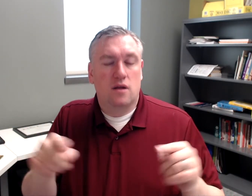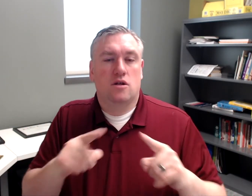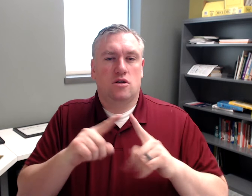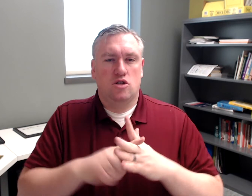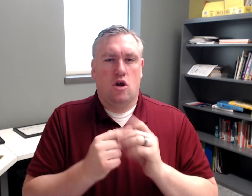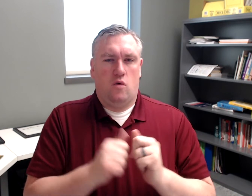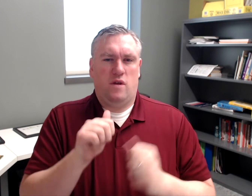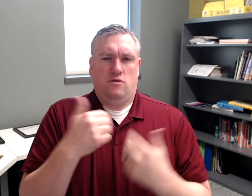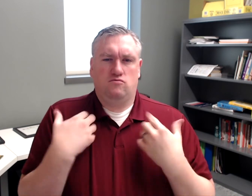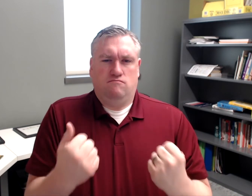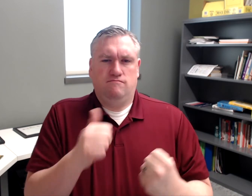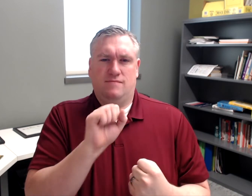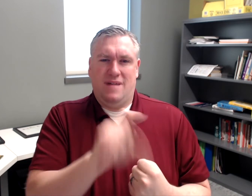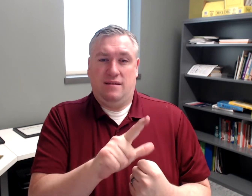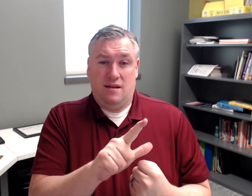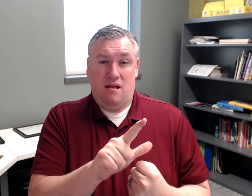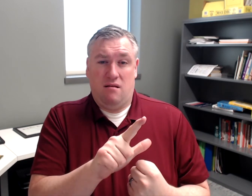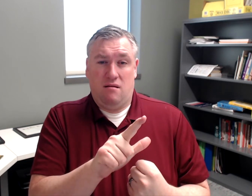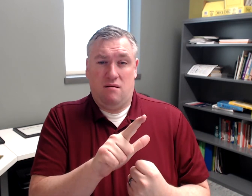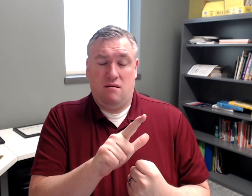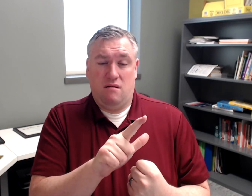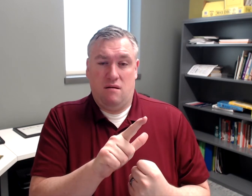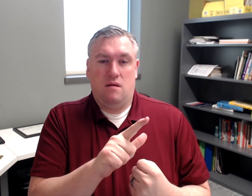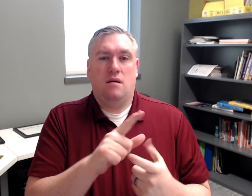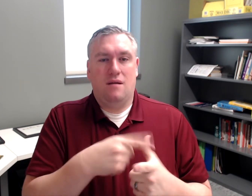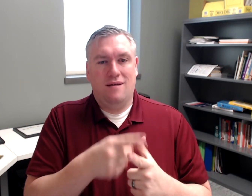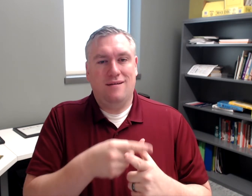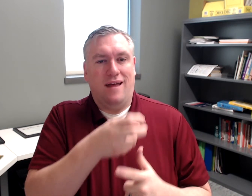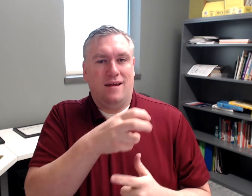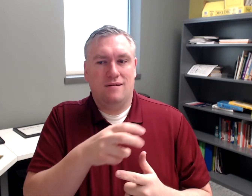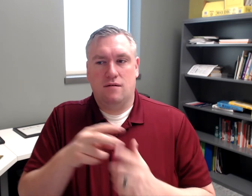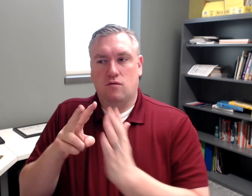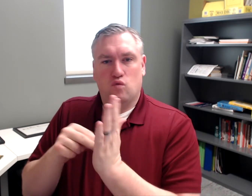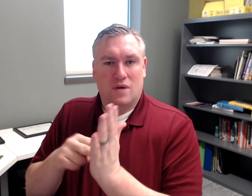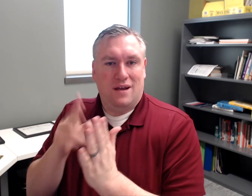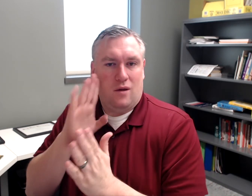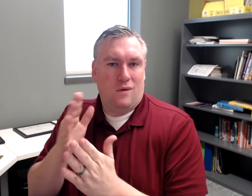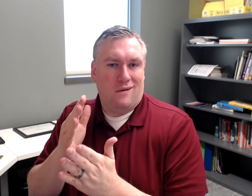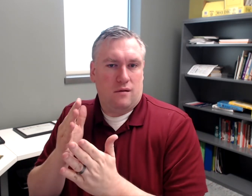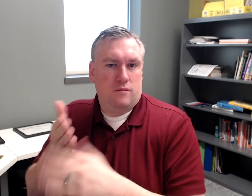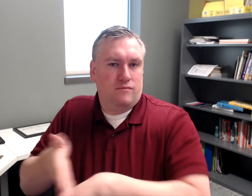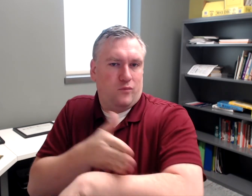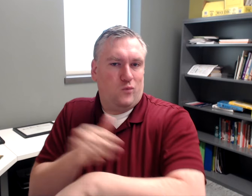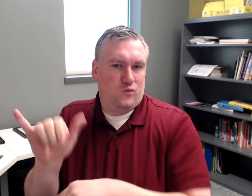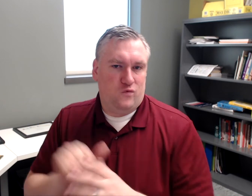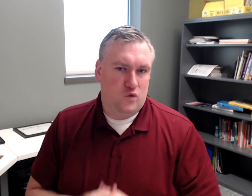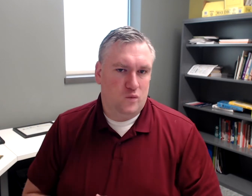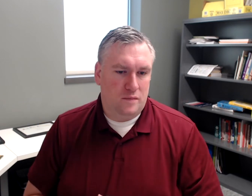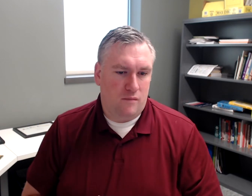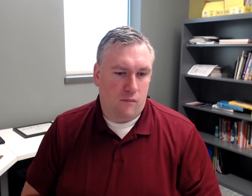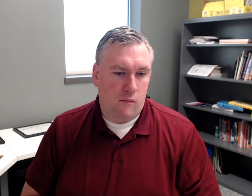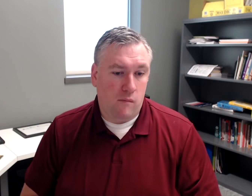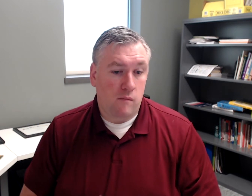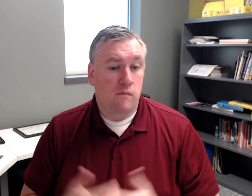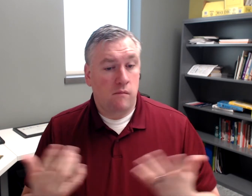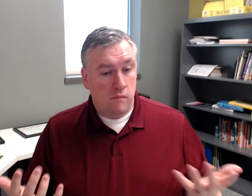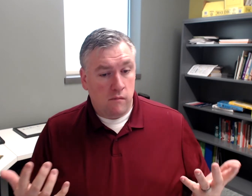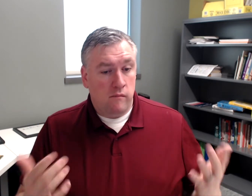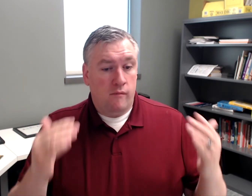ASL and then transfer it to English. So, strong ASL means a strong improvement